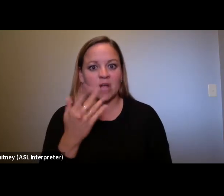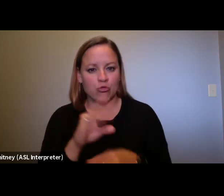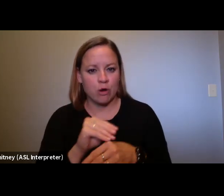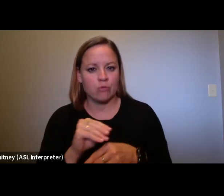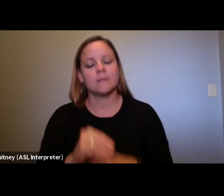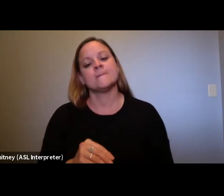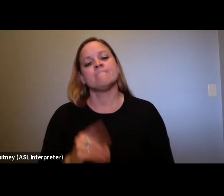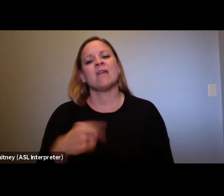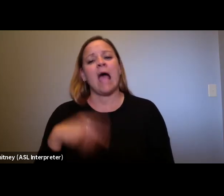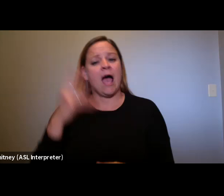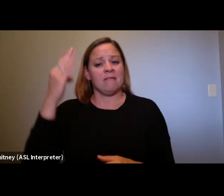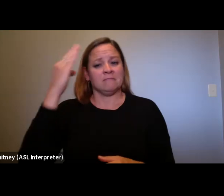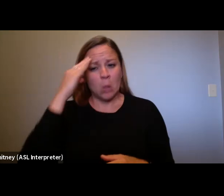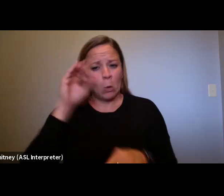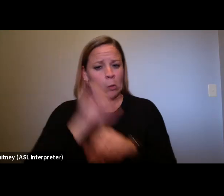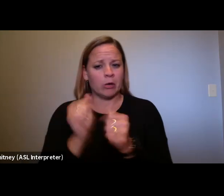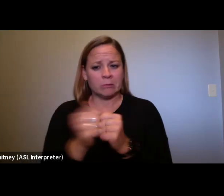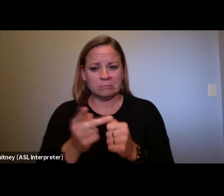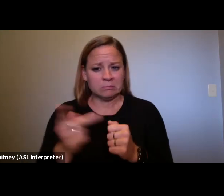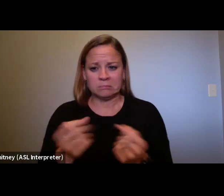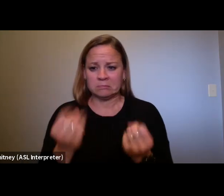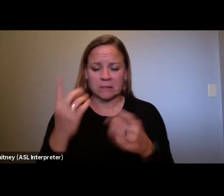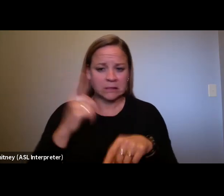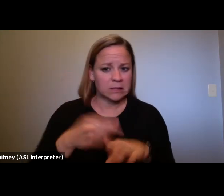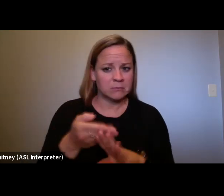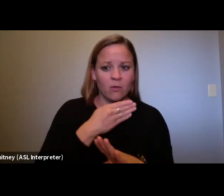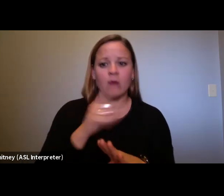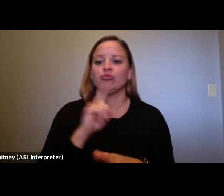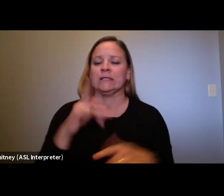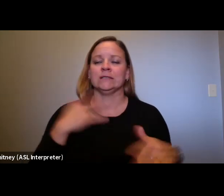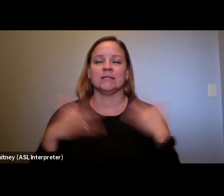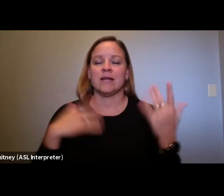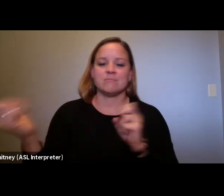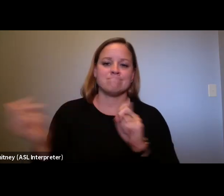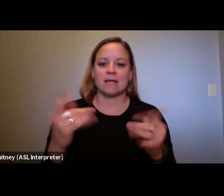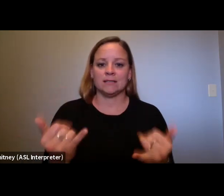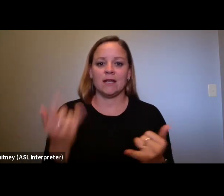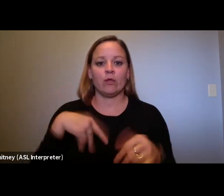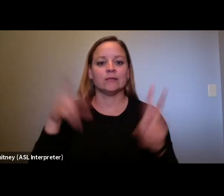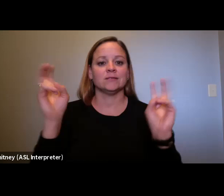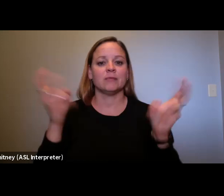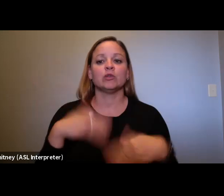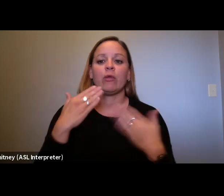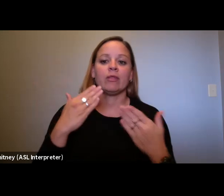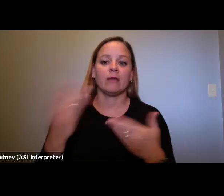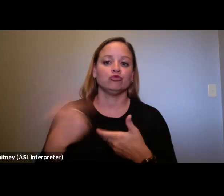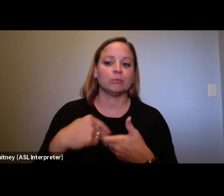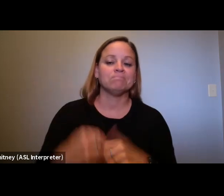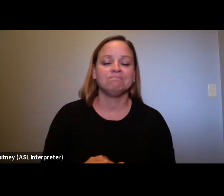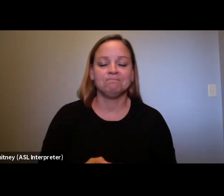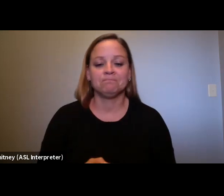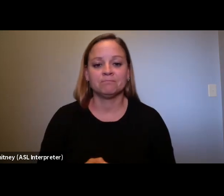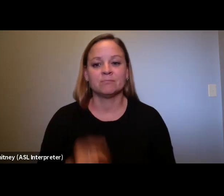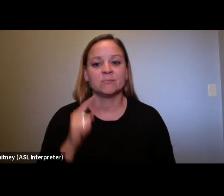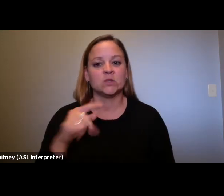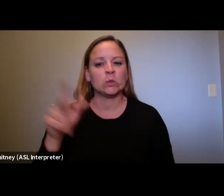knowing and working with them on a number of presentations before, and I'm really excited to have them back here today for this topic. So thanks so much for being with us, you all. We'll